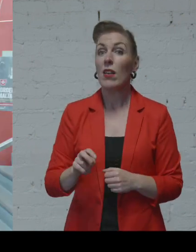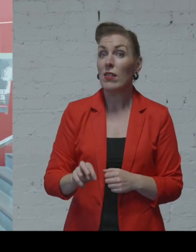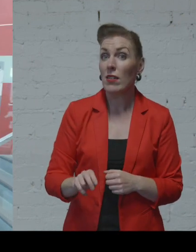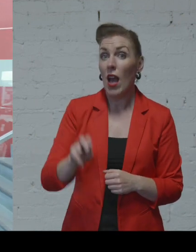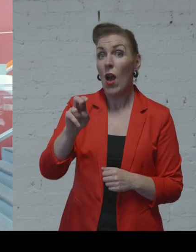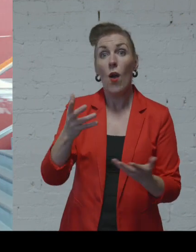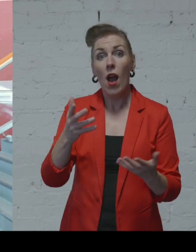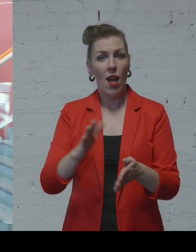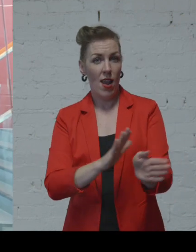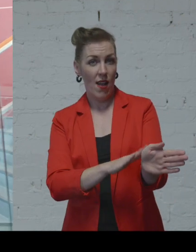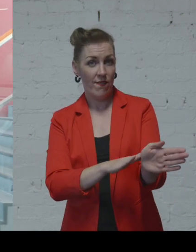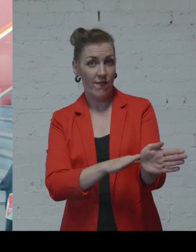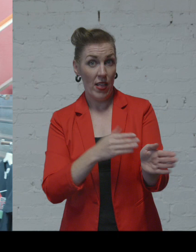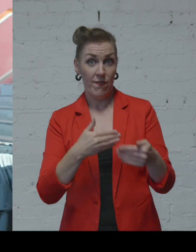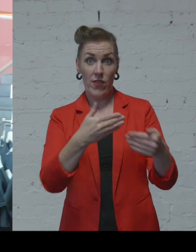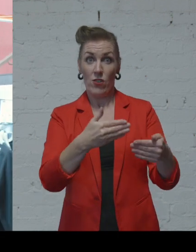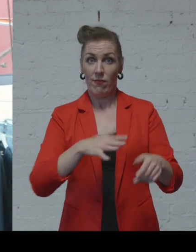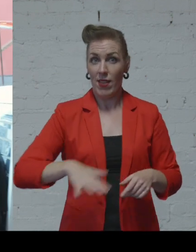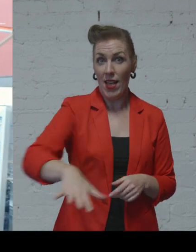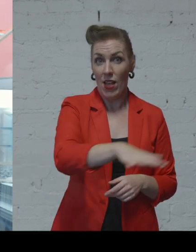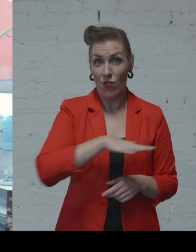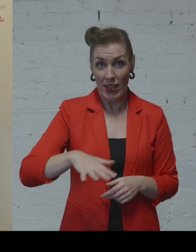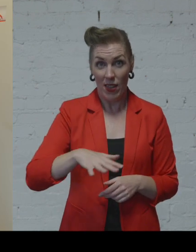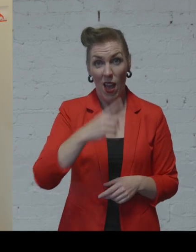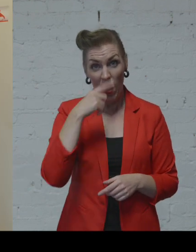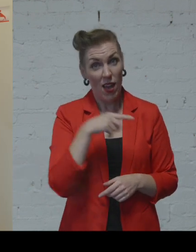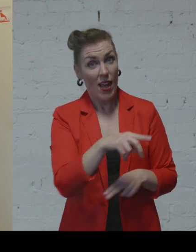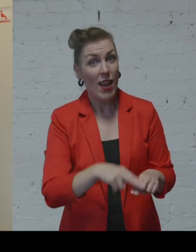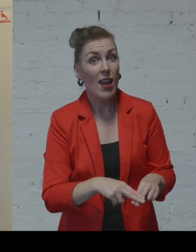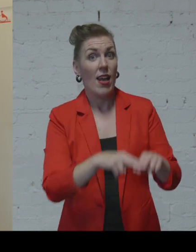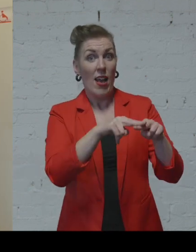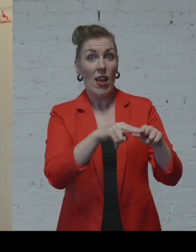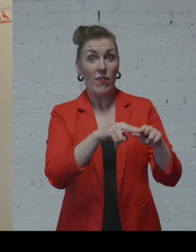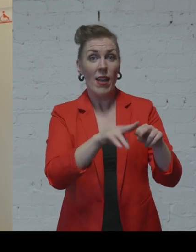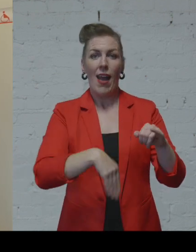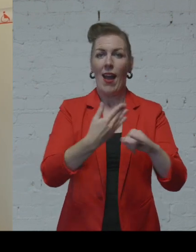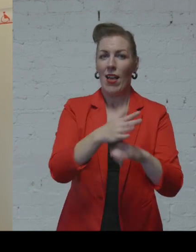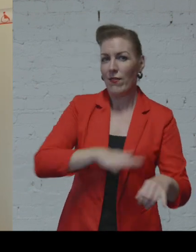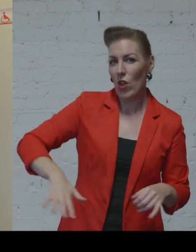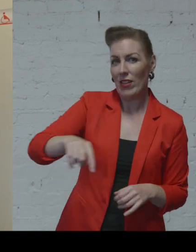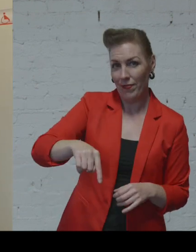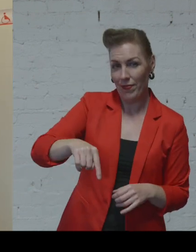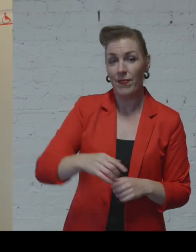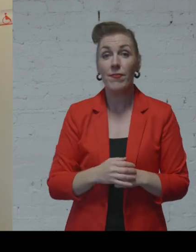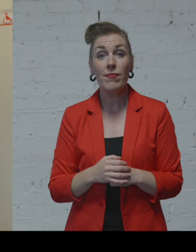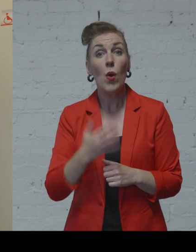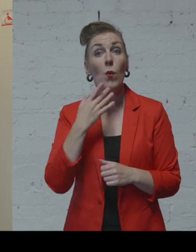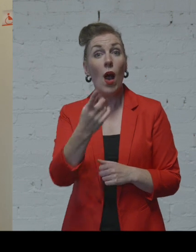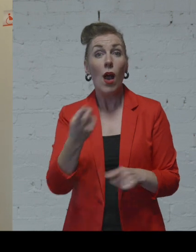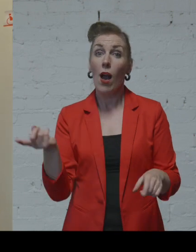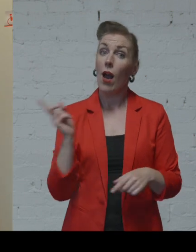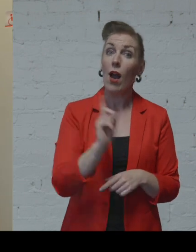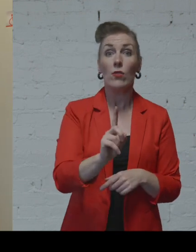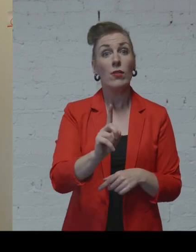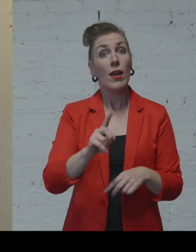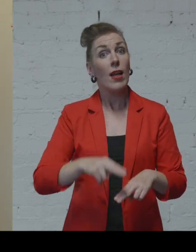To get to the upper floor, you can use the stairway or the lift. The stairway is on the left at the front of the foyer area and the lift is at the far end of